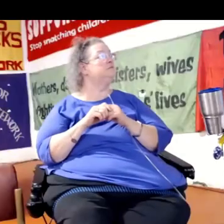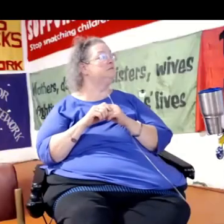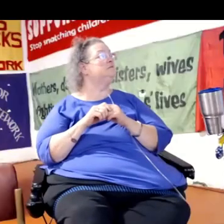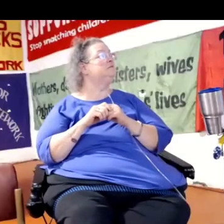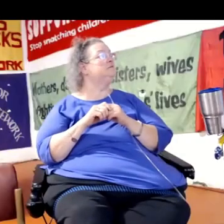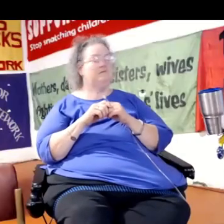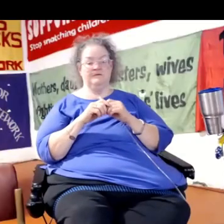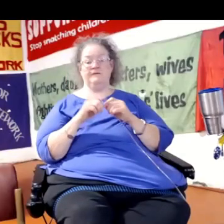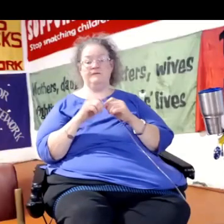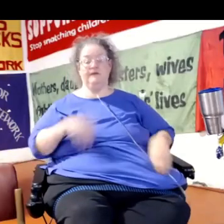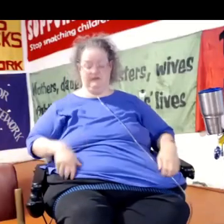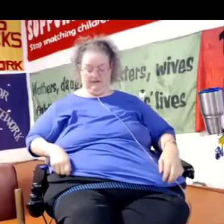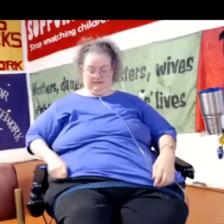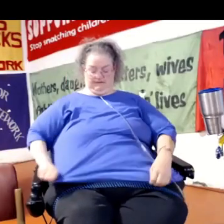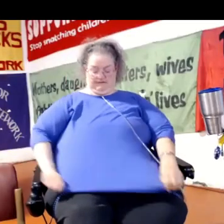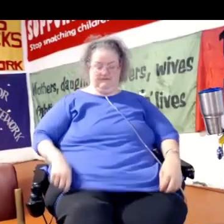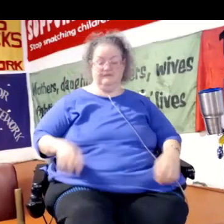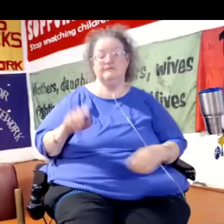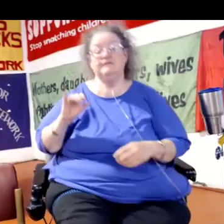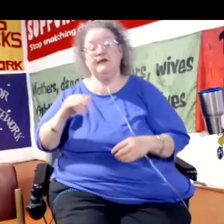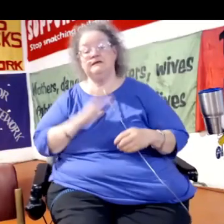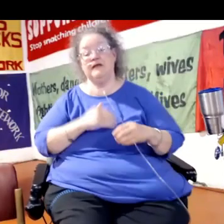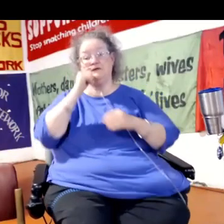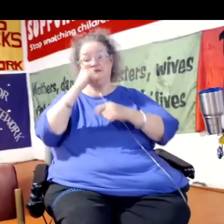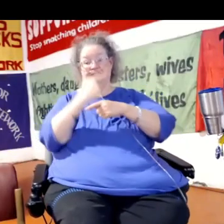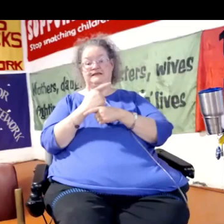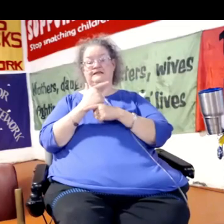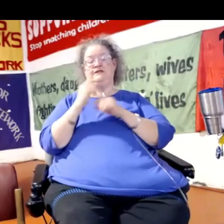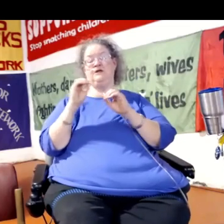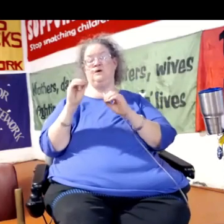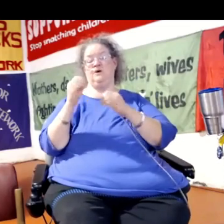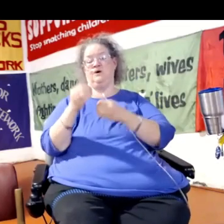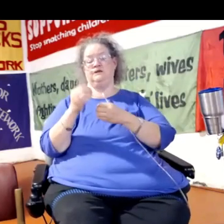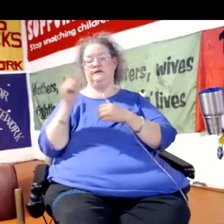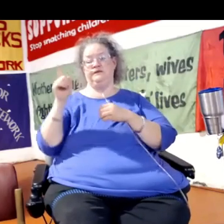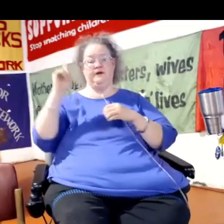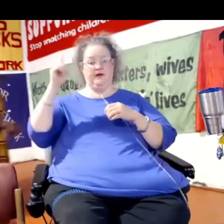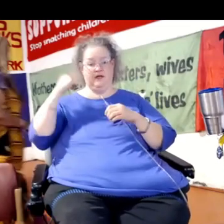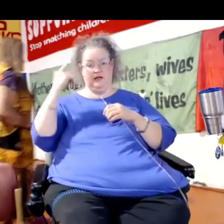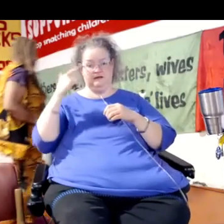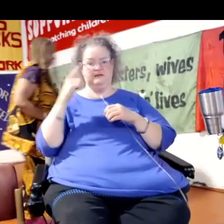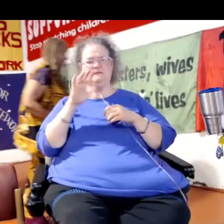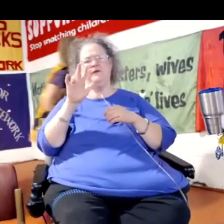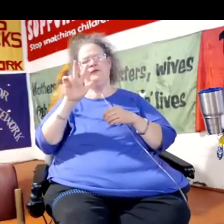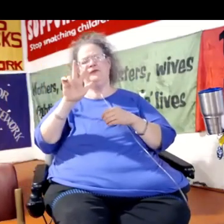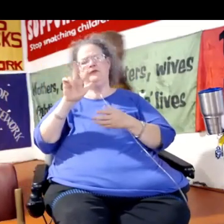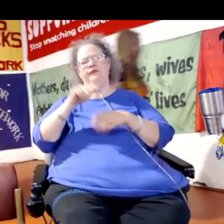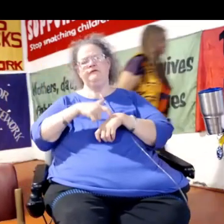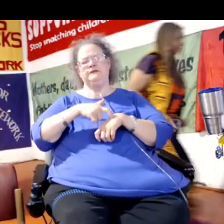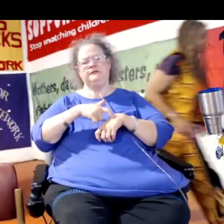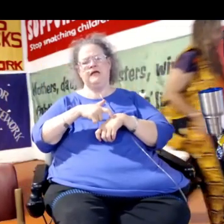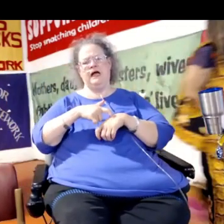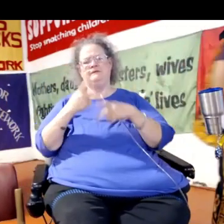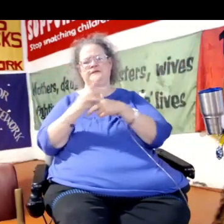our sister organisation. We're not quite the same size, but this is about three times the size of our centre. Fantastic to be in.